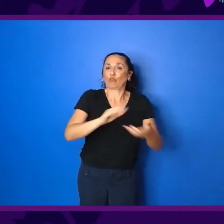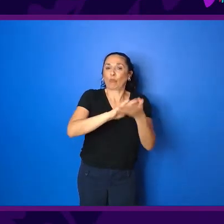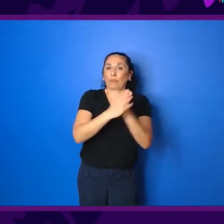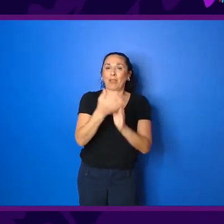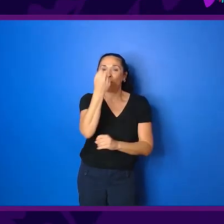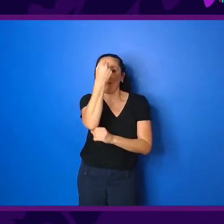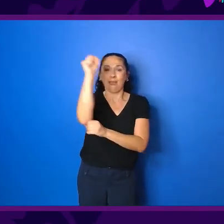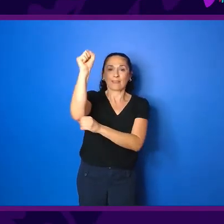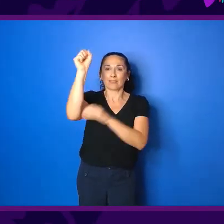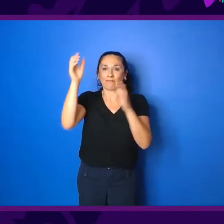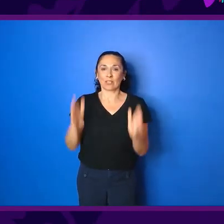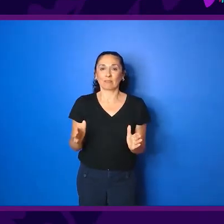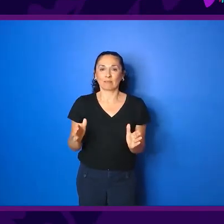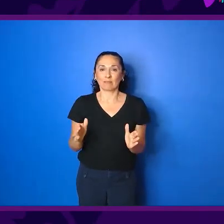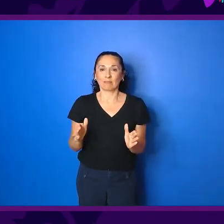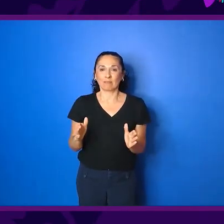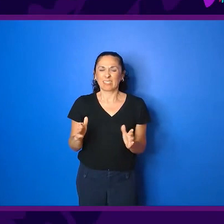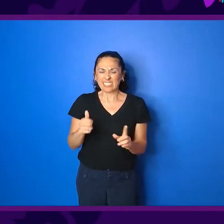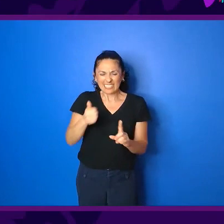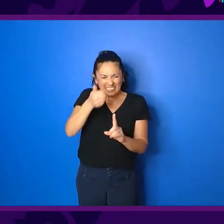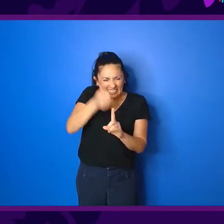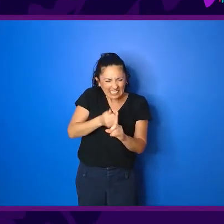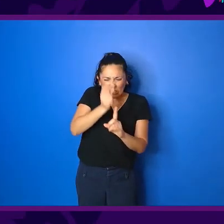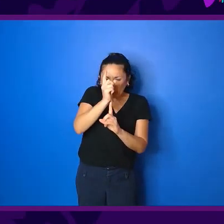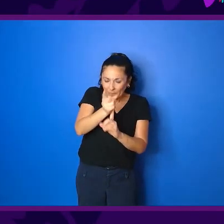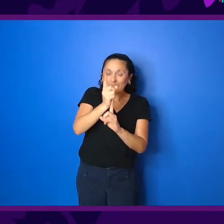Each minute, a chance to change the world.